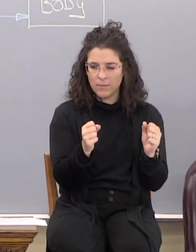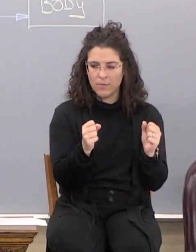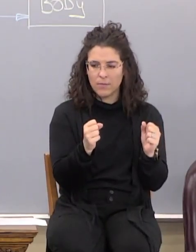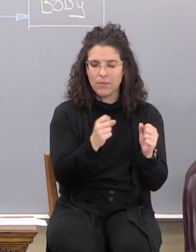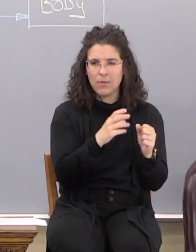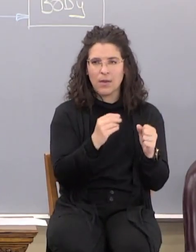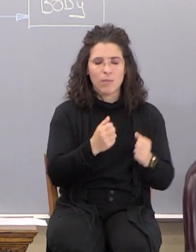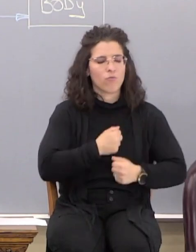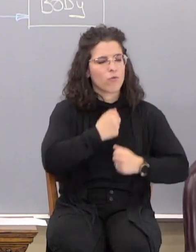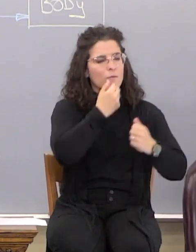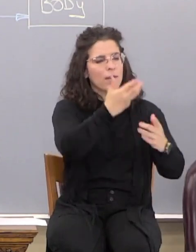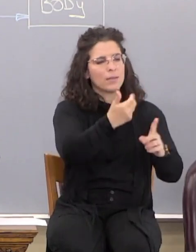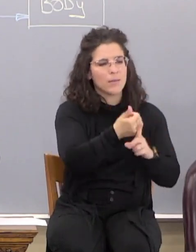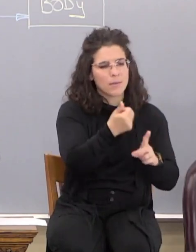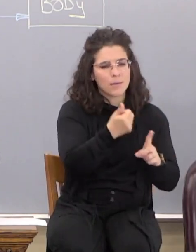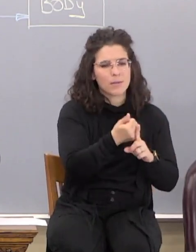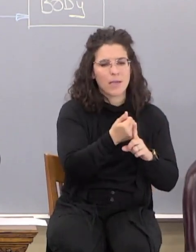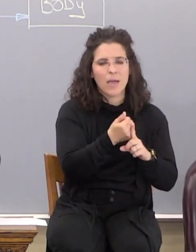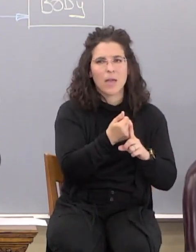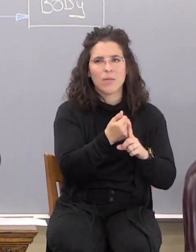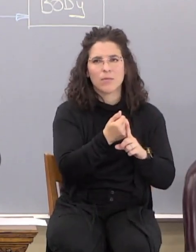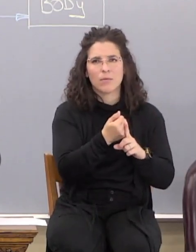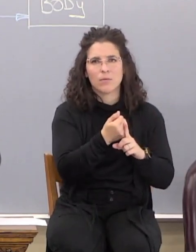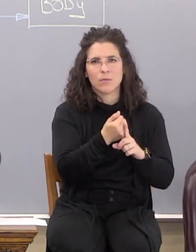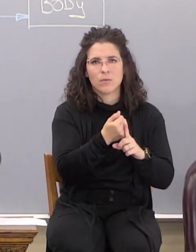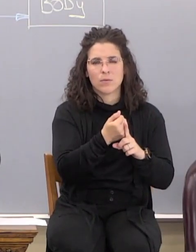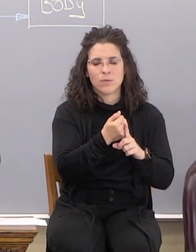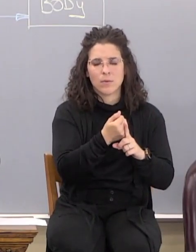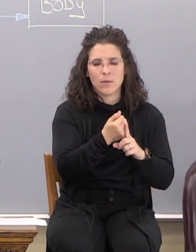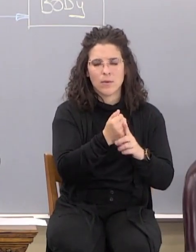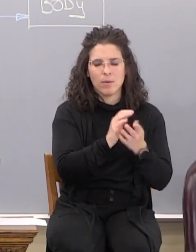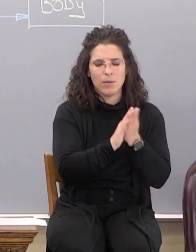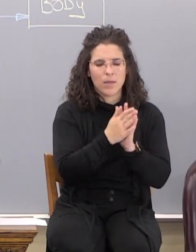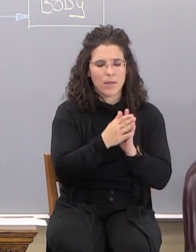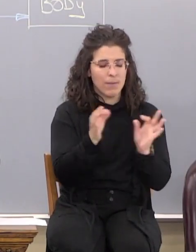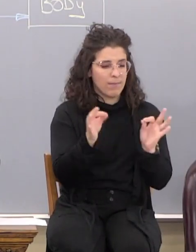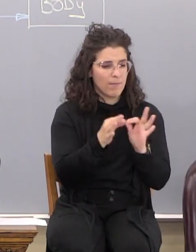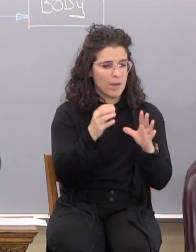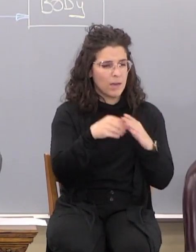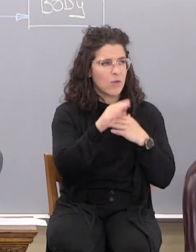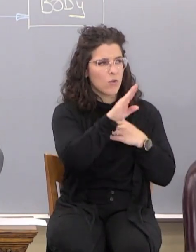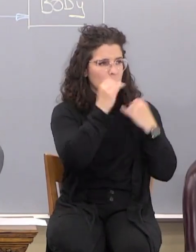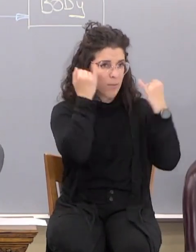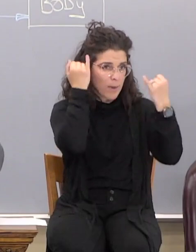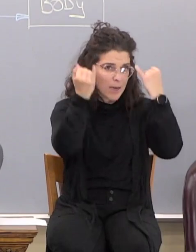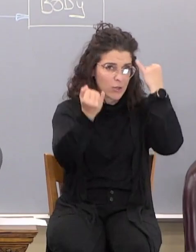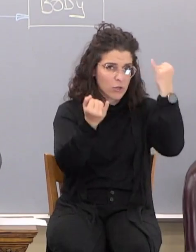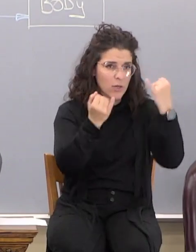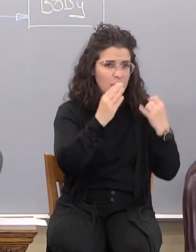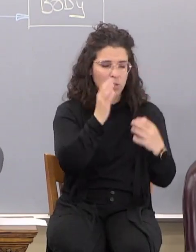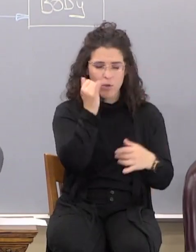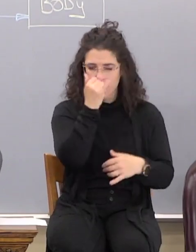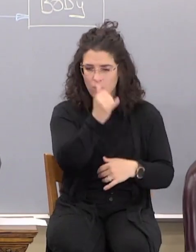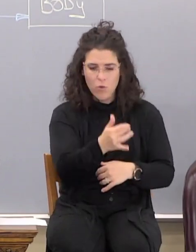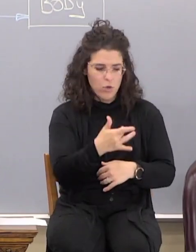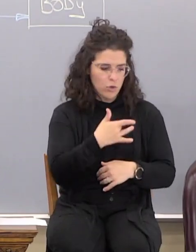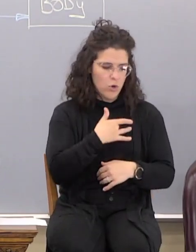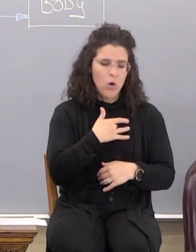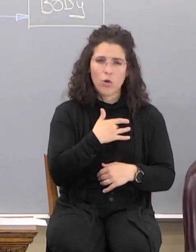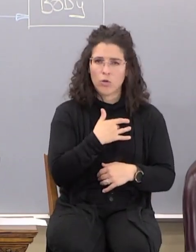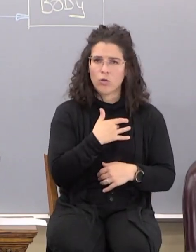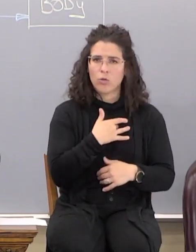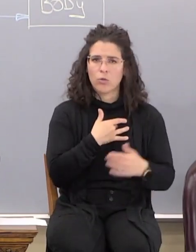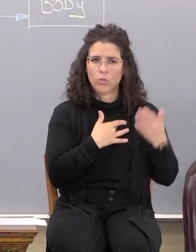And professing themselves, they became vain in their imagination, and their foolish